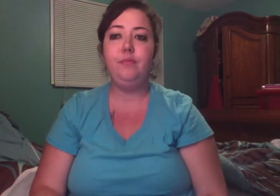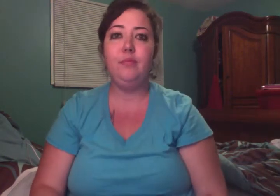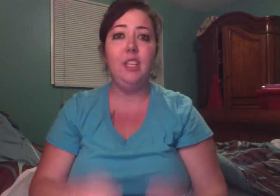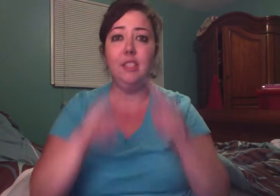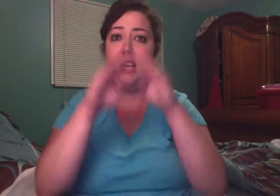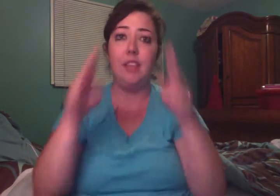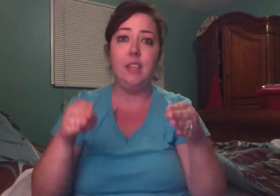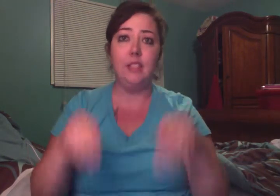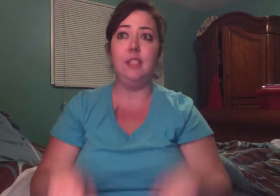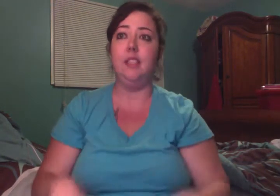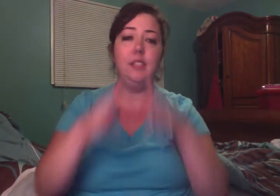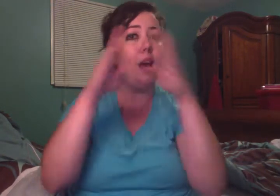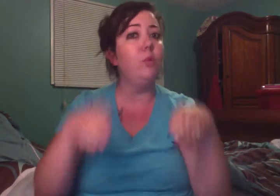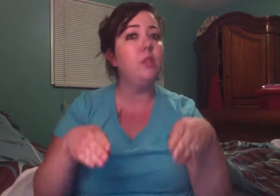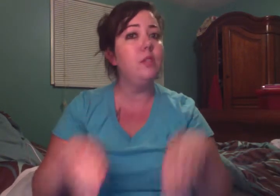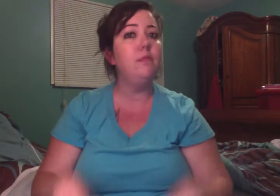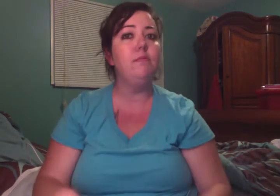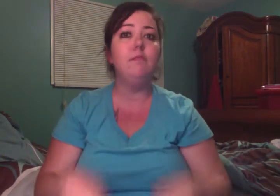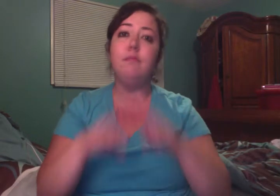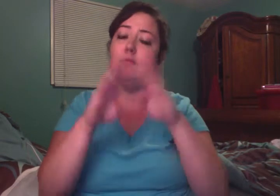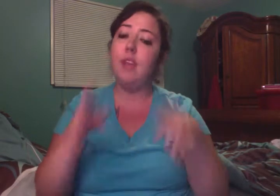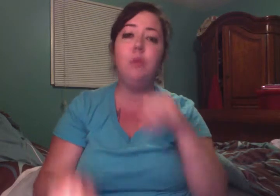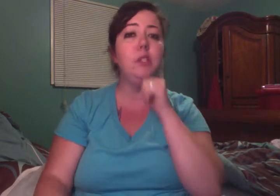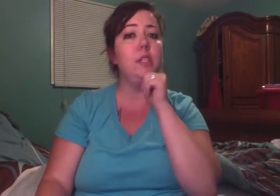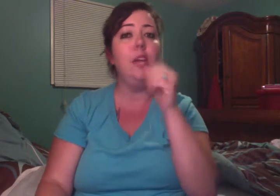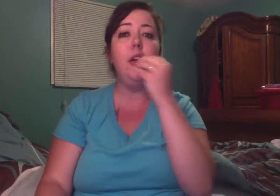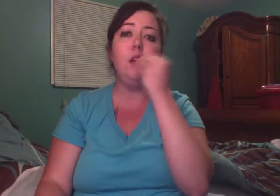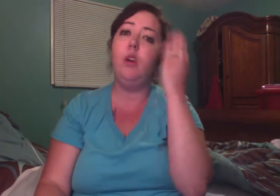It's not this. This is house. House is not a home.